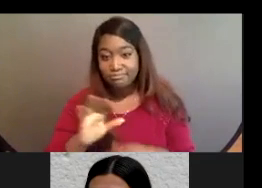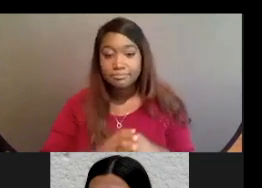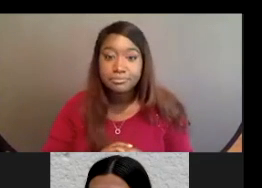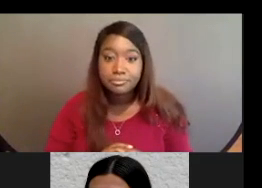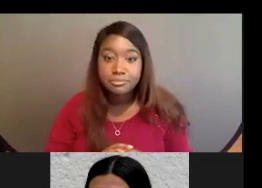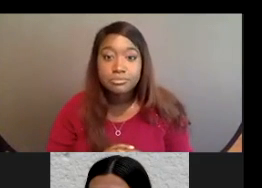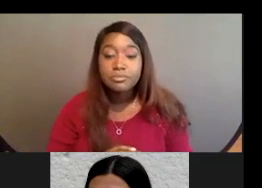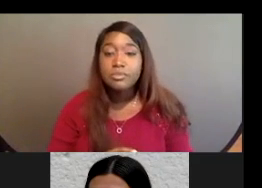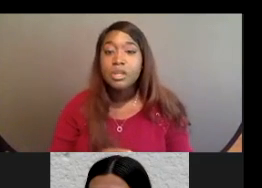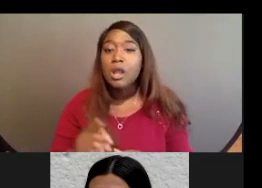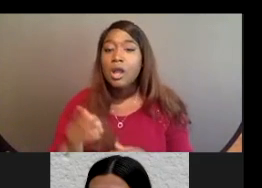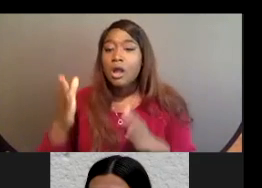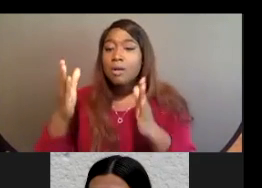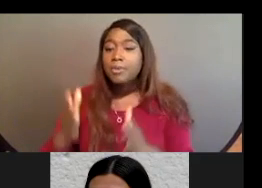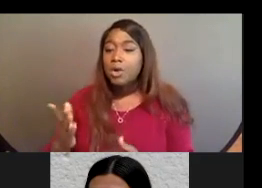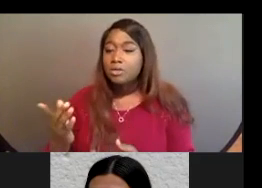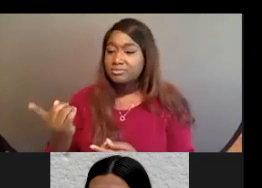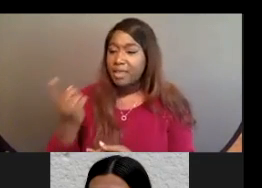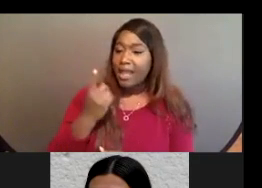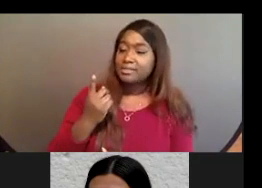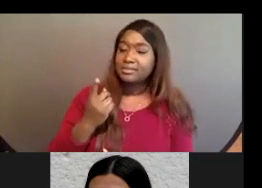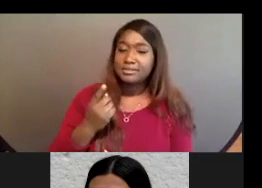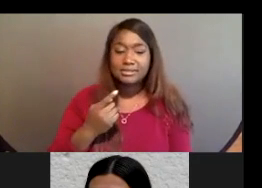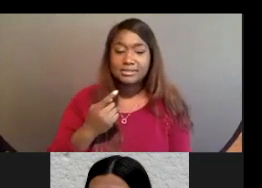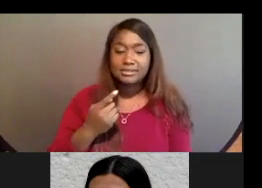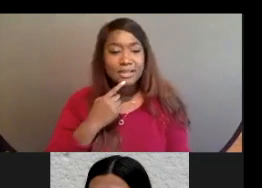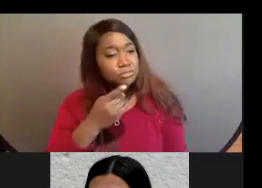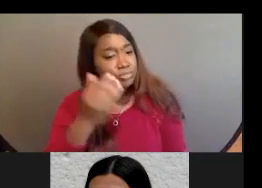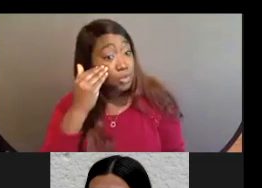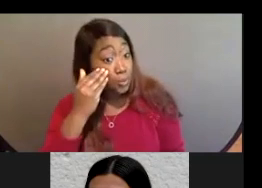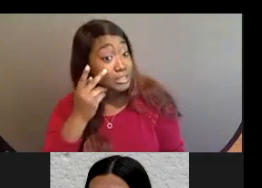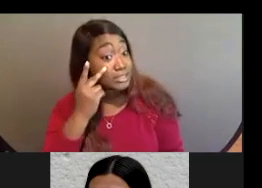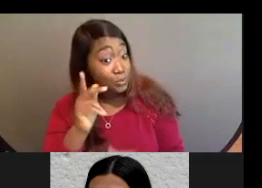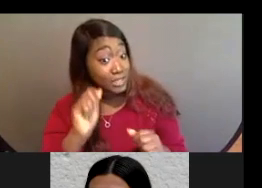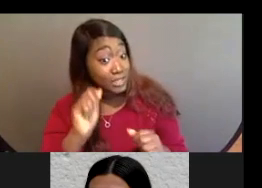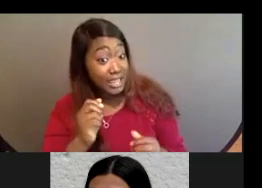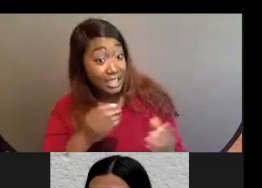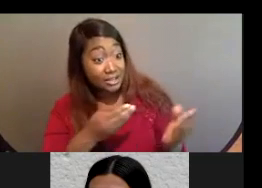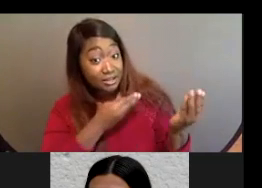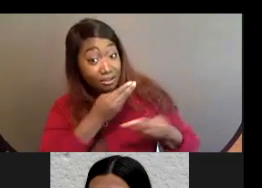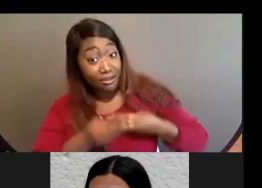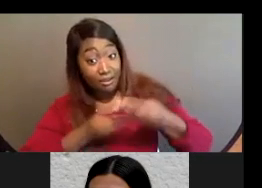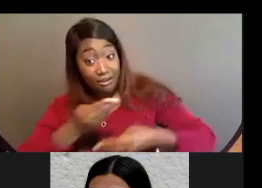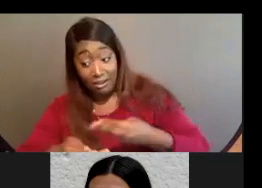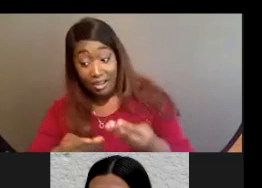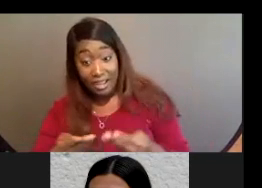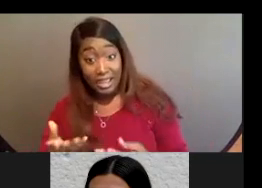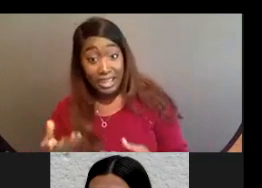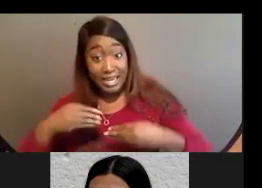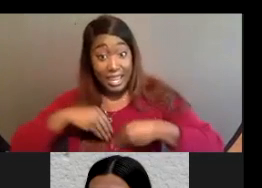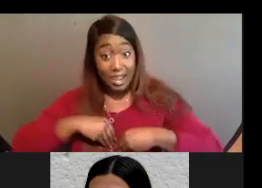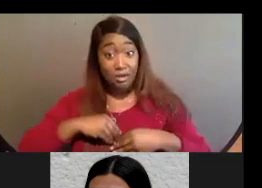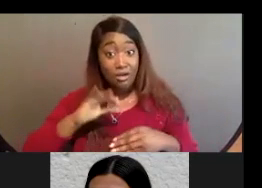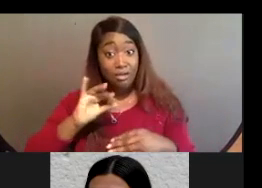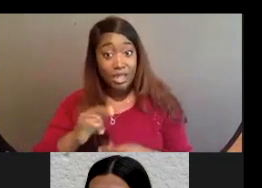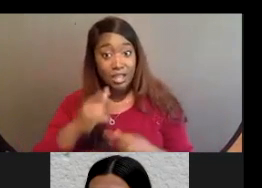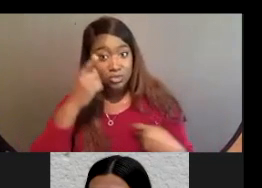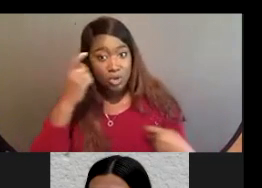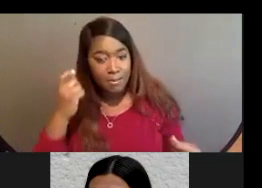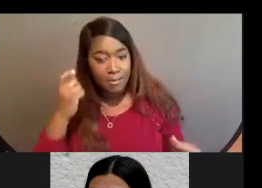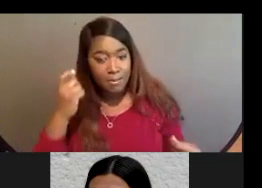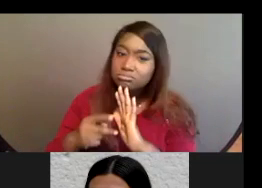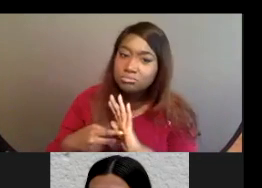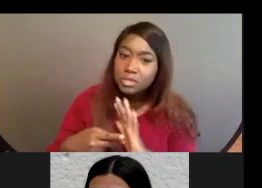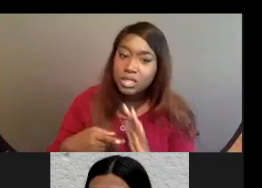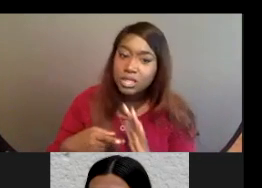Someone asked me and they said, well, you know, we can see that we inherit trauma. And I said, that's right. And so what does this mean? She goes, well, we can see it in the DNA. We can see that it